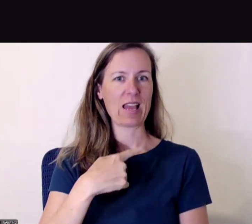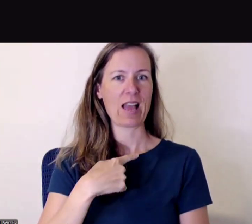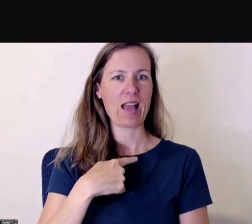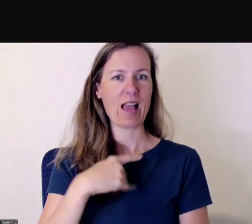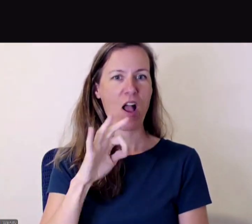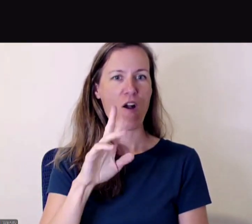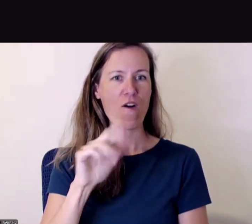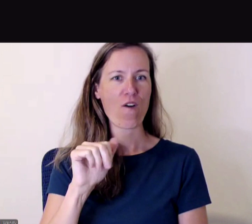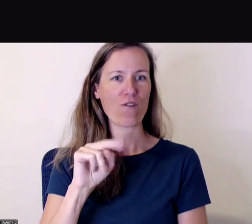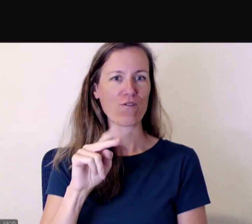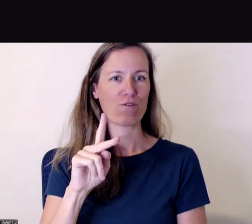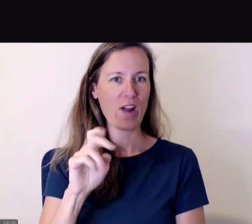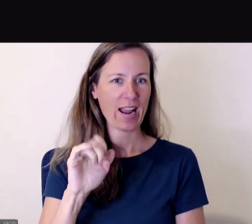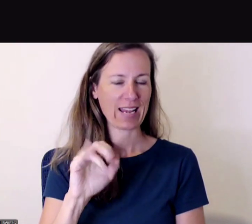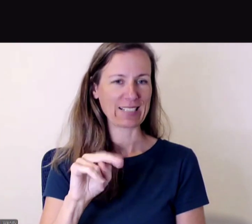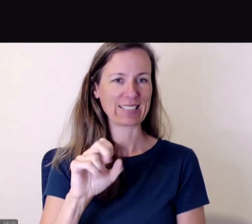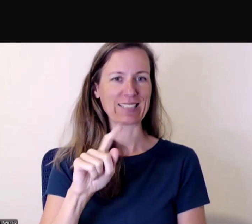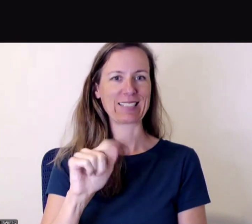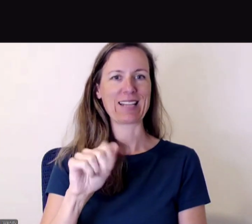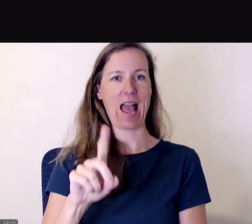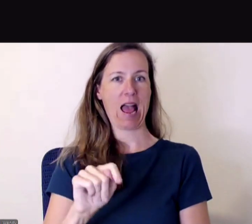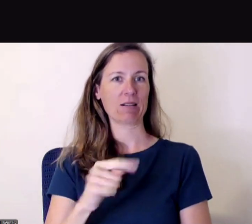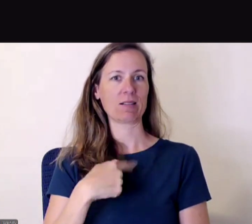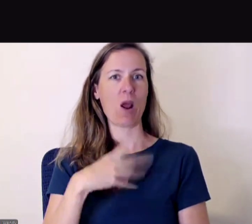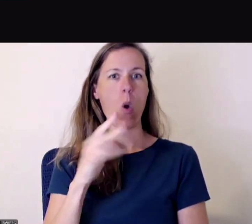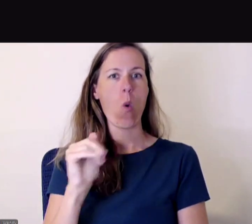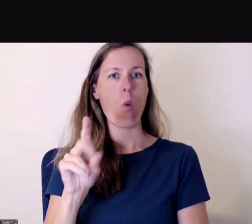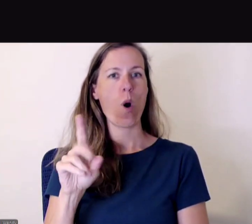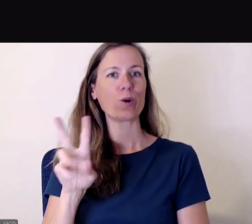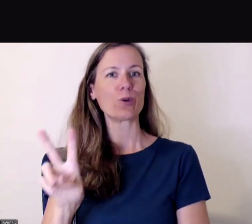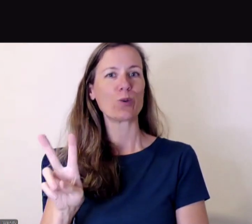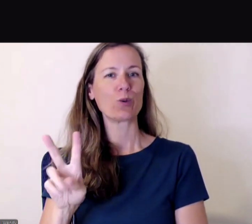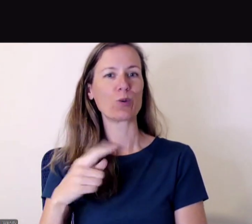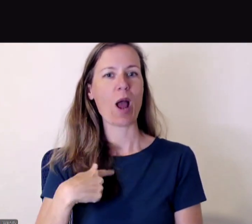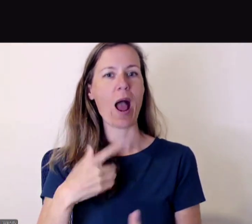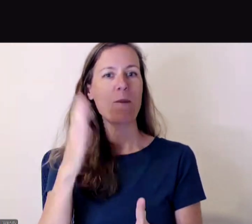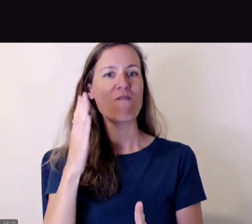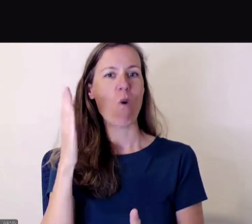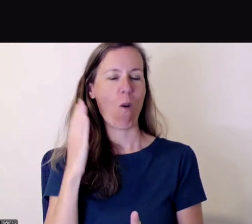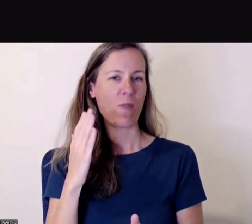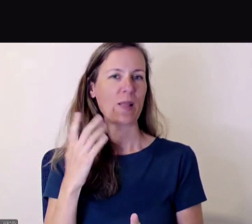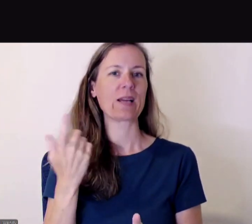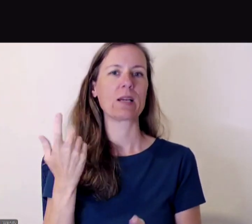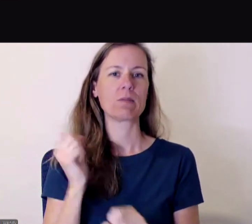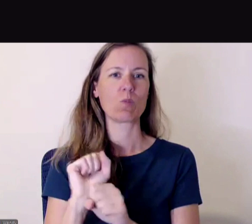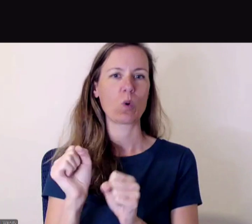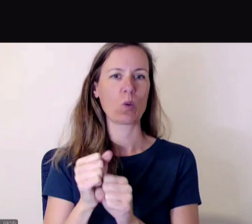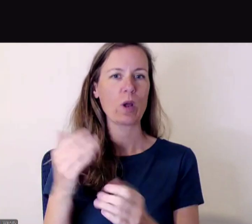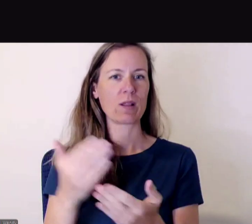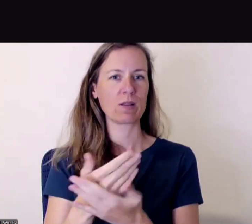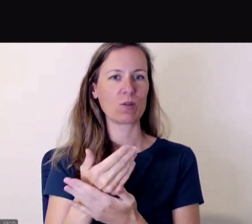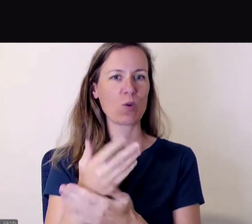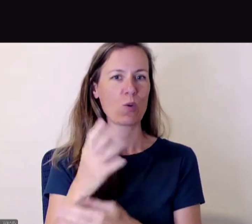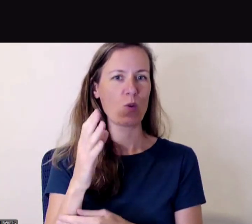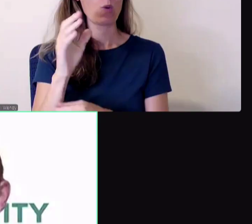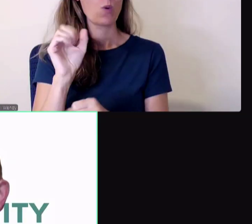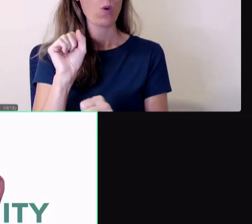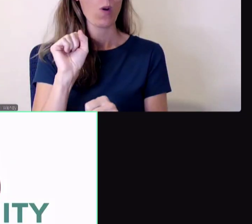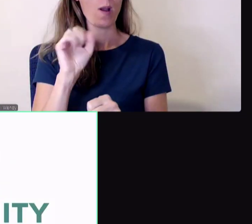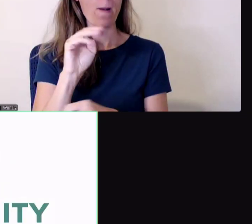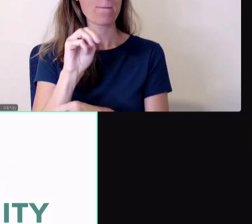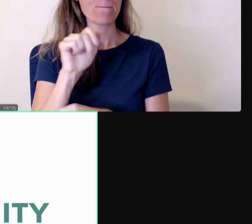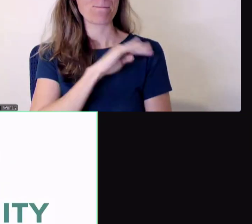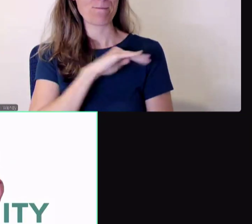2, formerly a constituent of the new mayor, and I am here to offer my